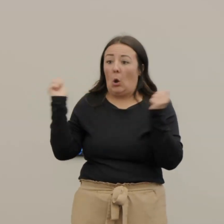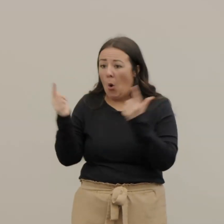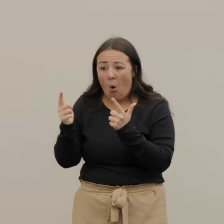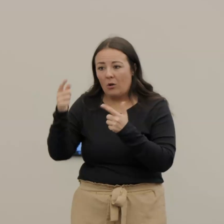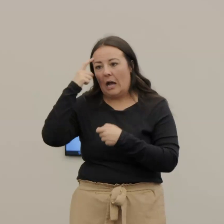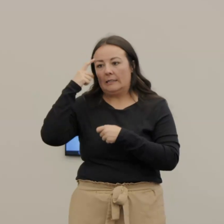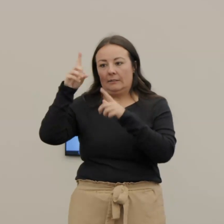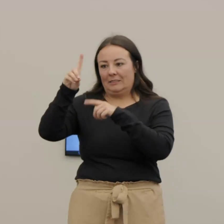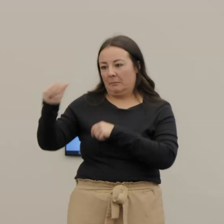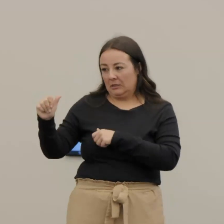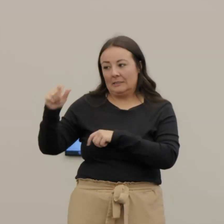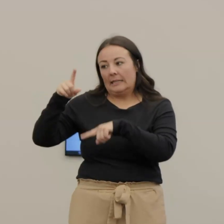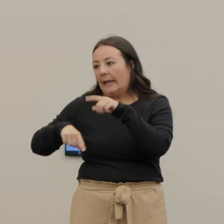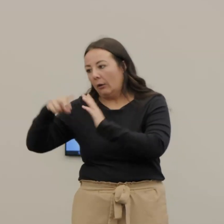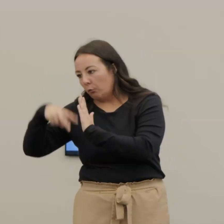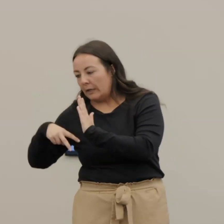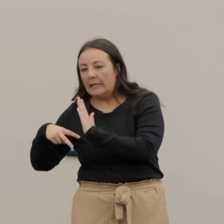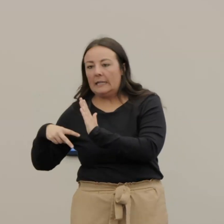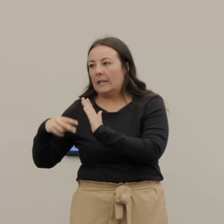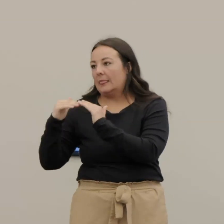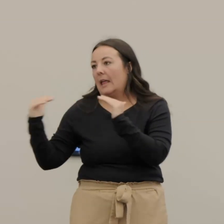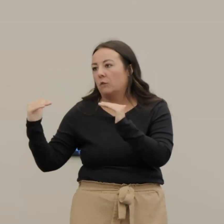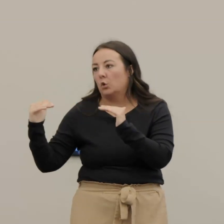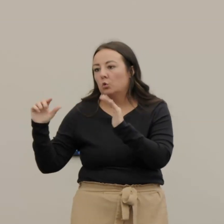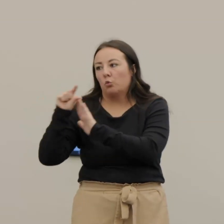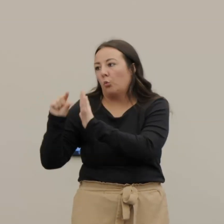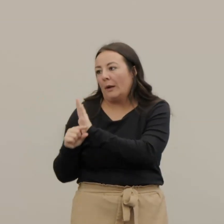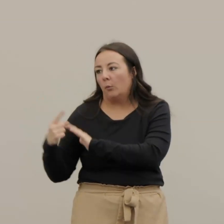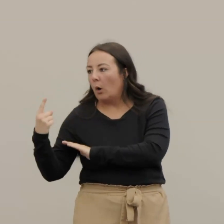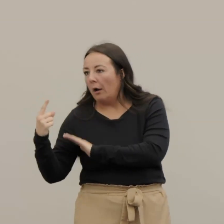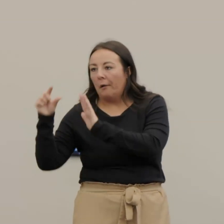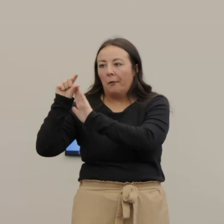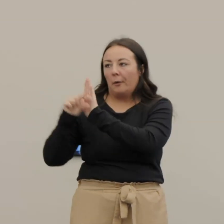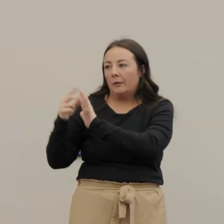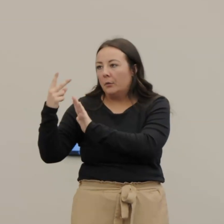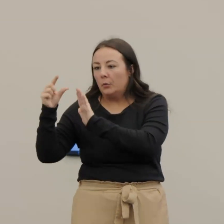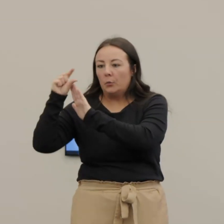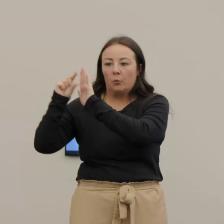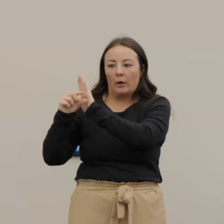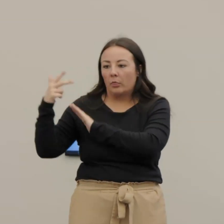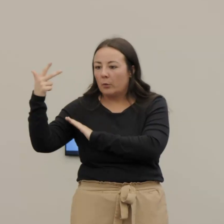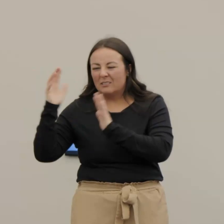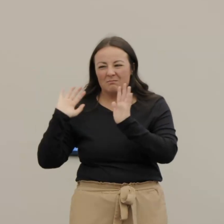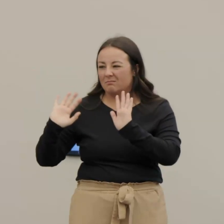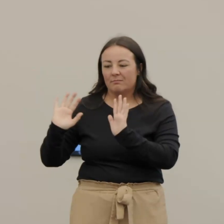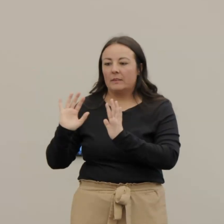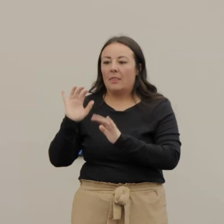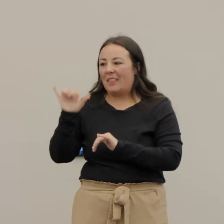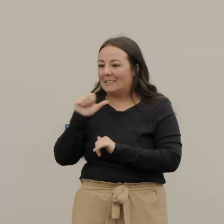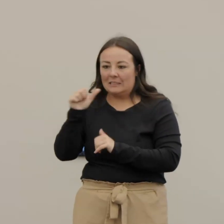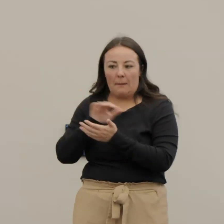that can't read at a reading level higher than grade 1 or 2 or 3. That's not what plain language